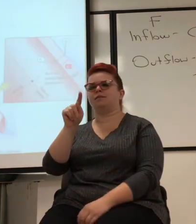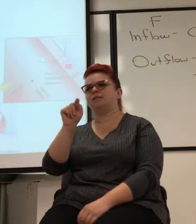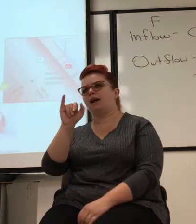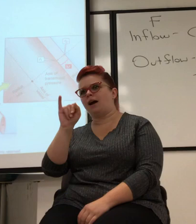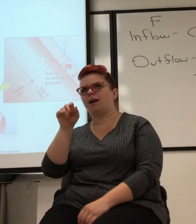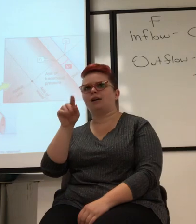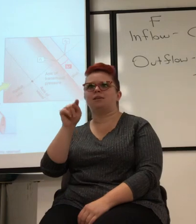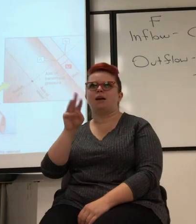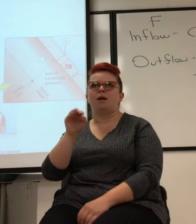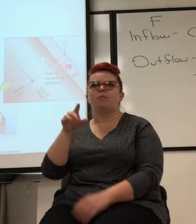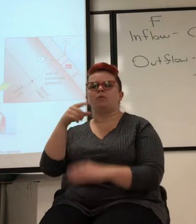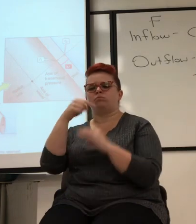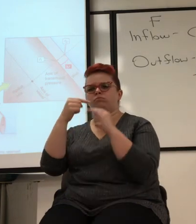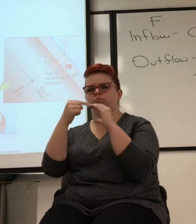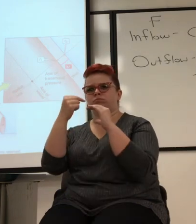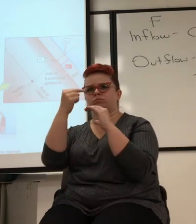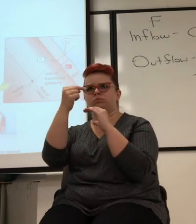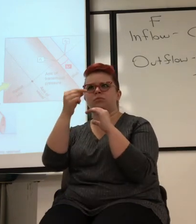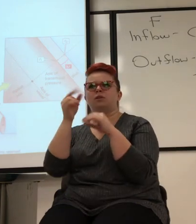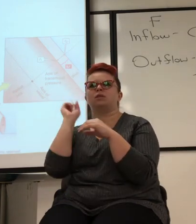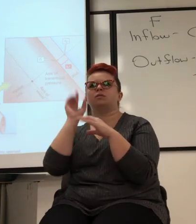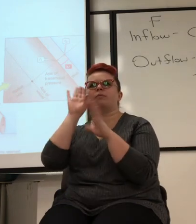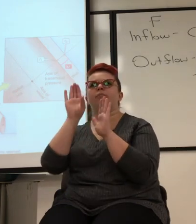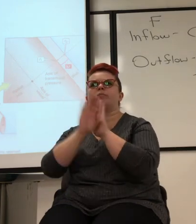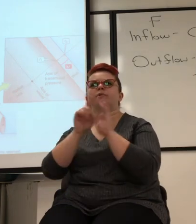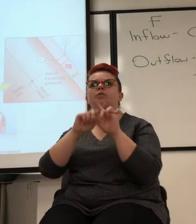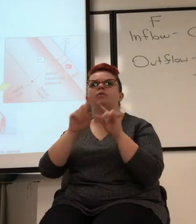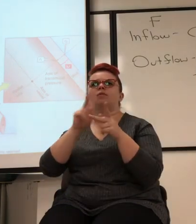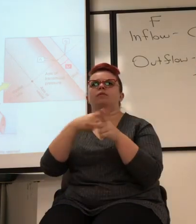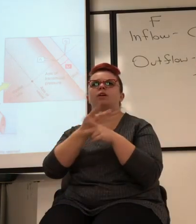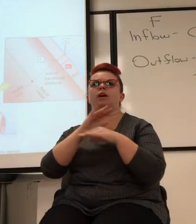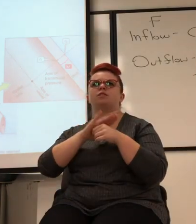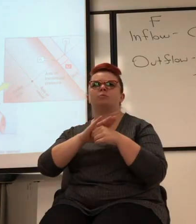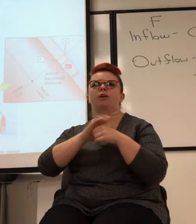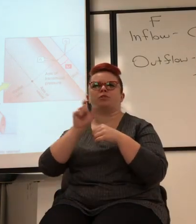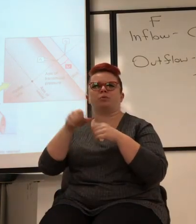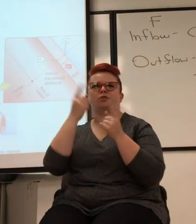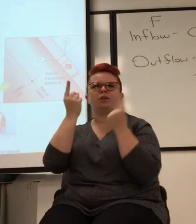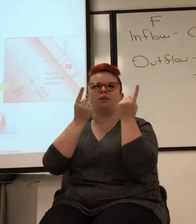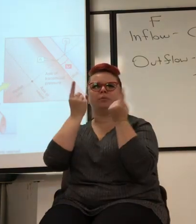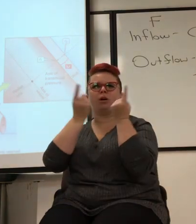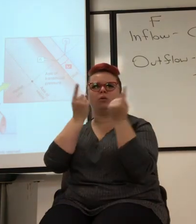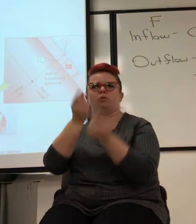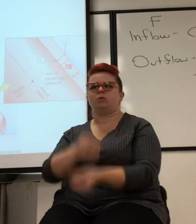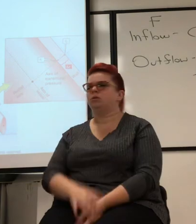a picture of different kinds of pressure that we should consider.